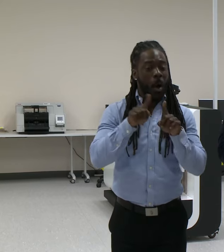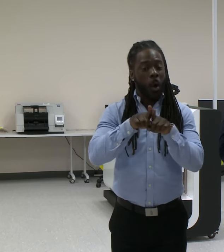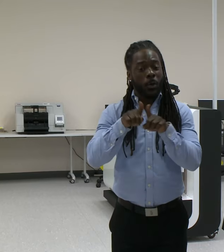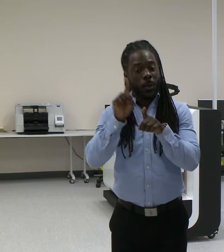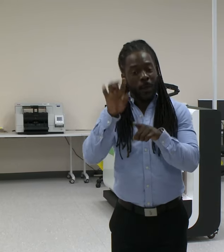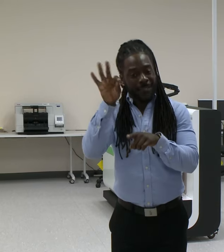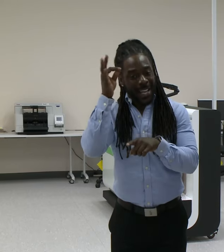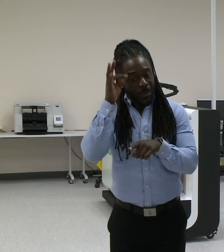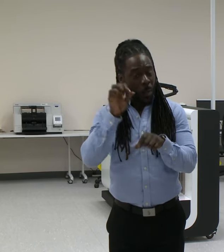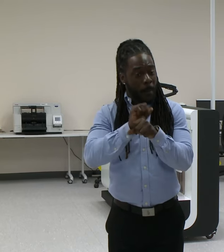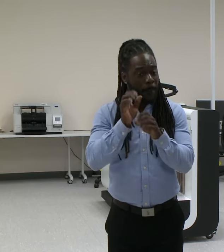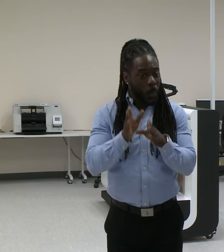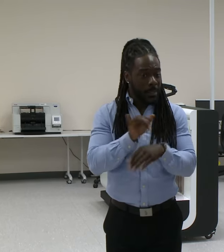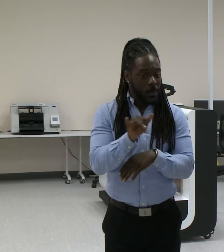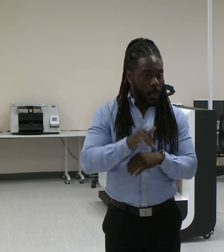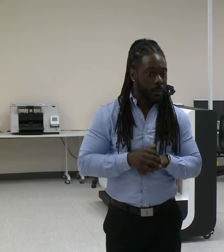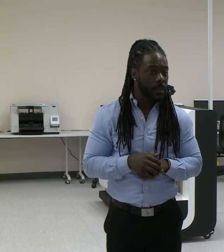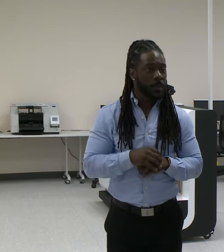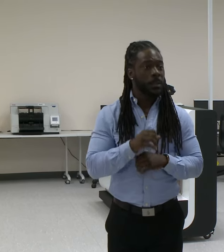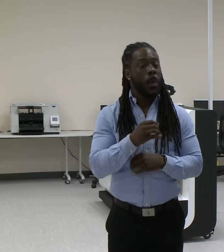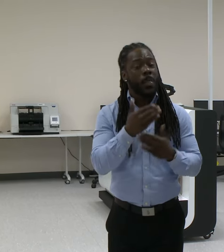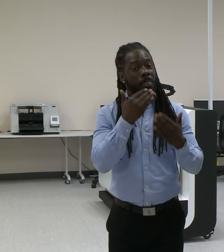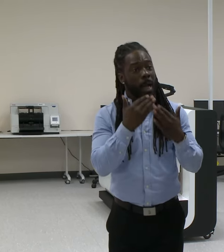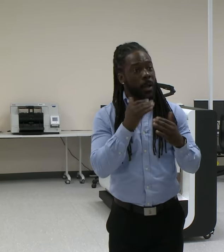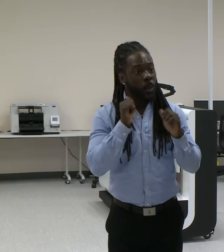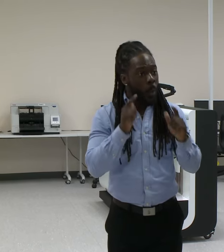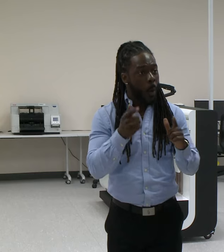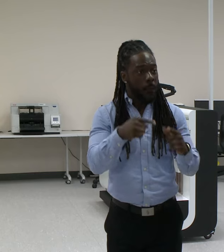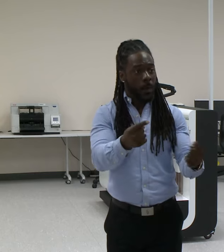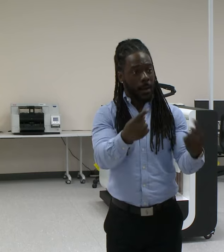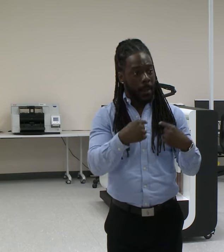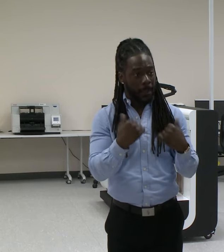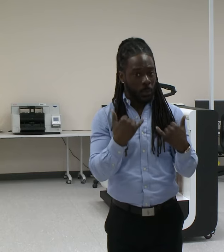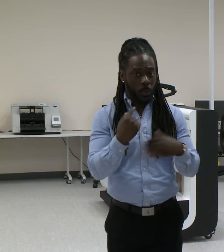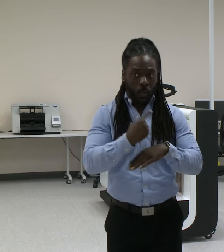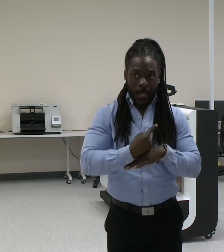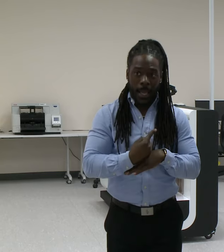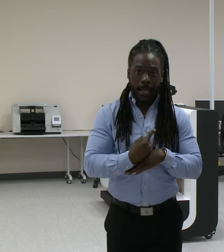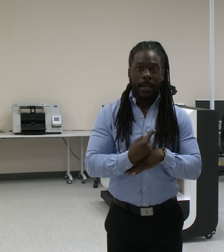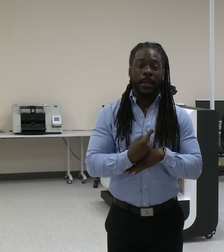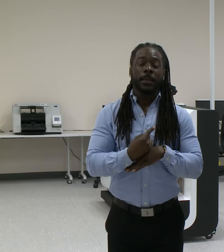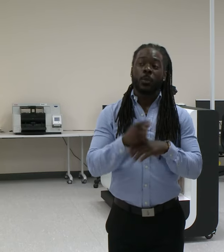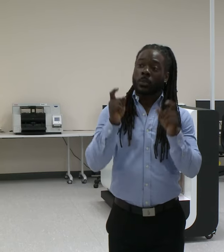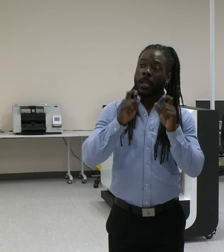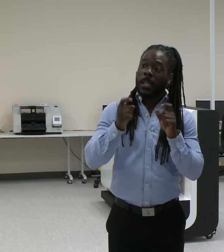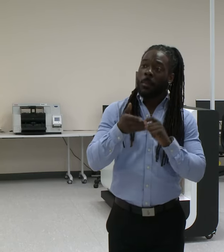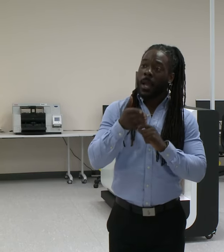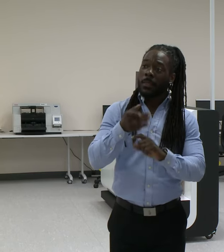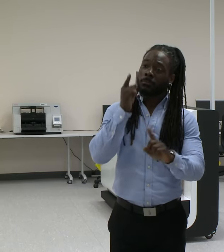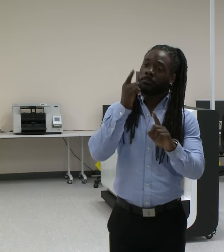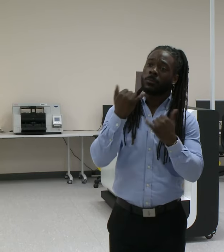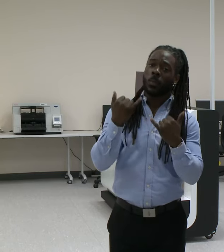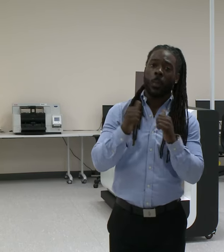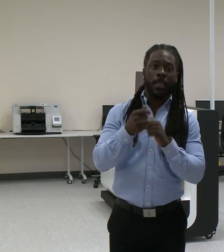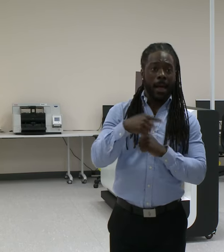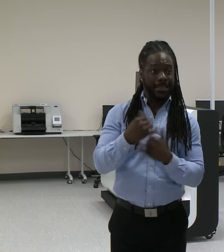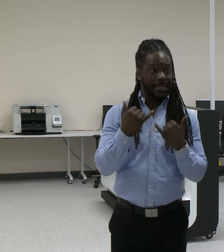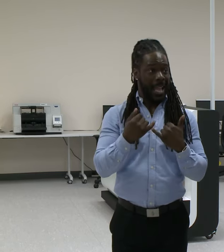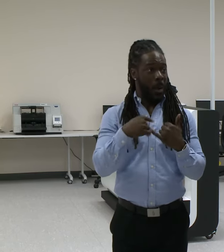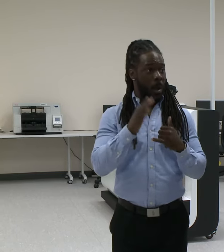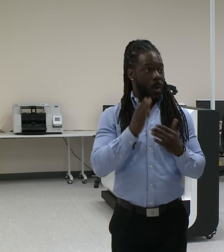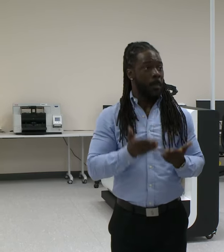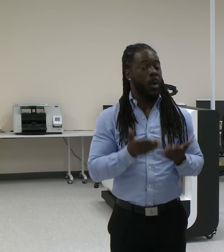so thank you. Thank you all for being here today to celebrate this milestone with us. We're now going to offer tours